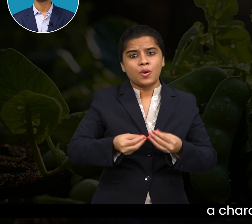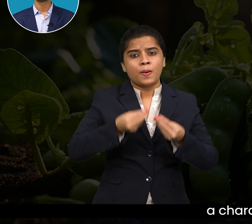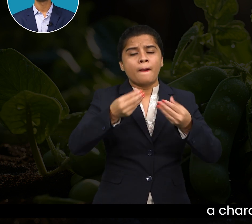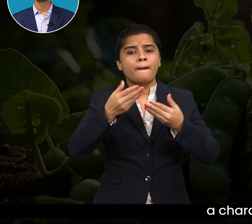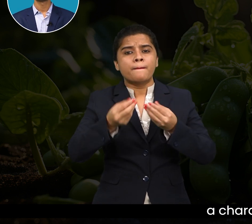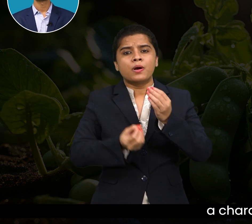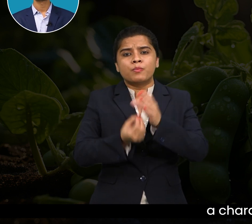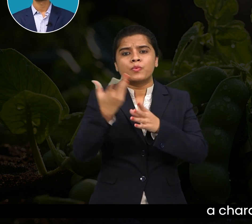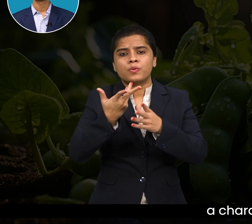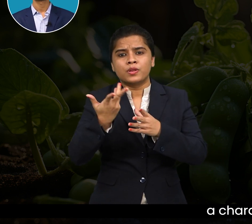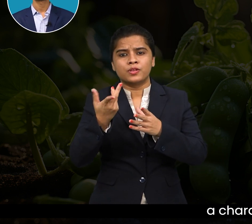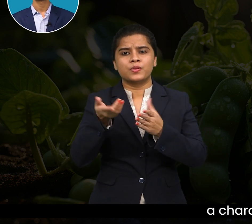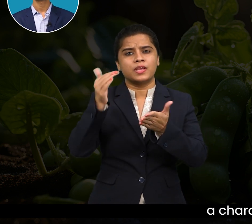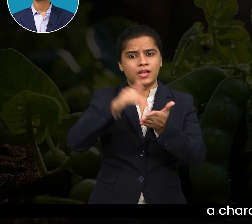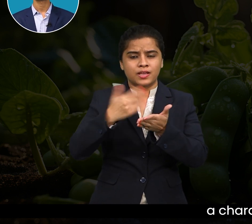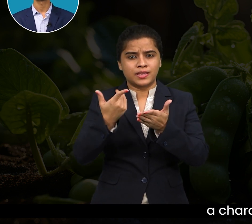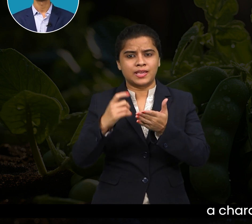Y.